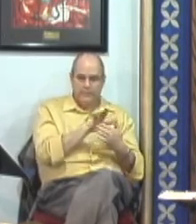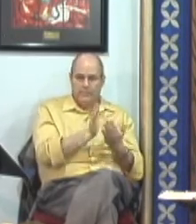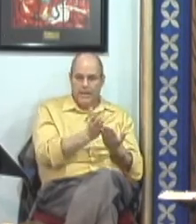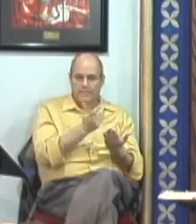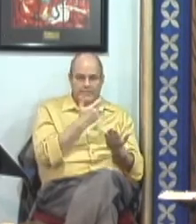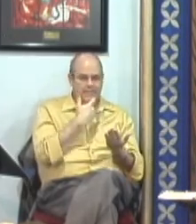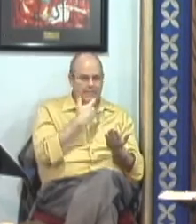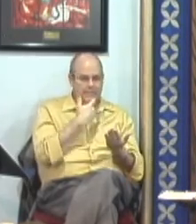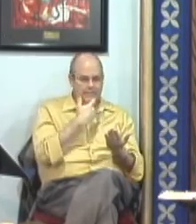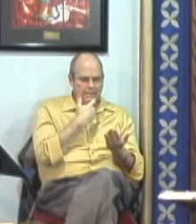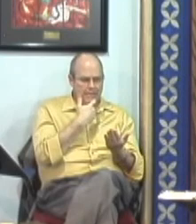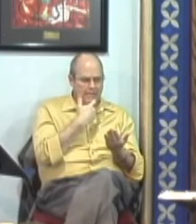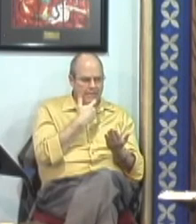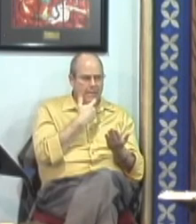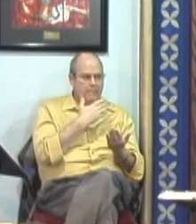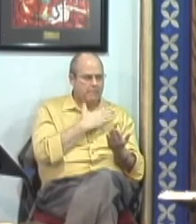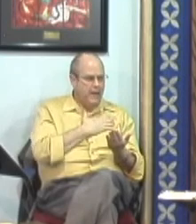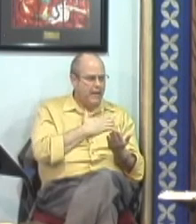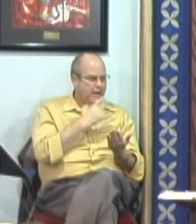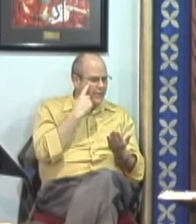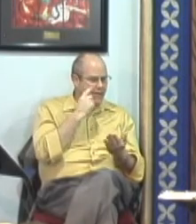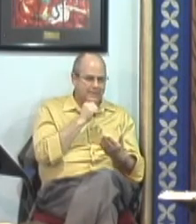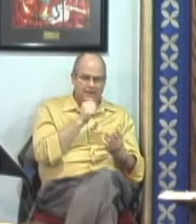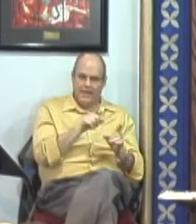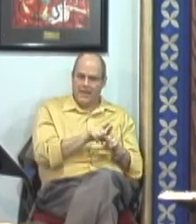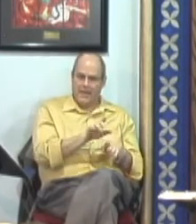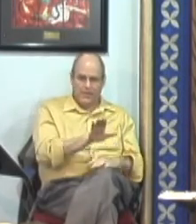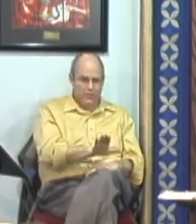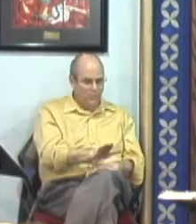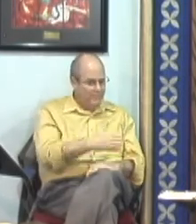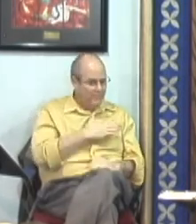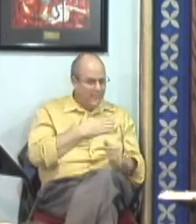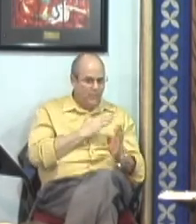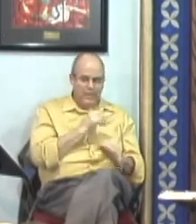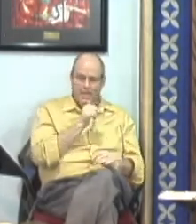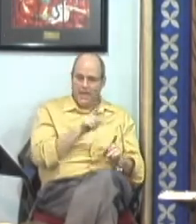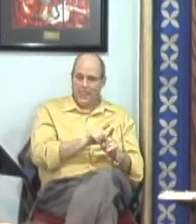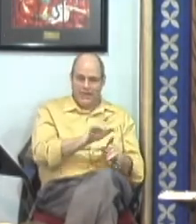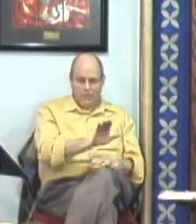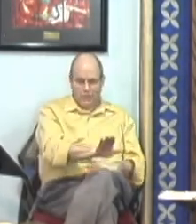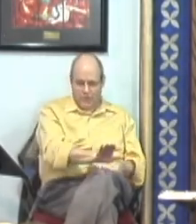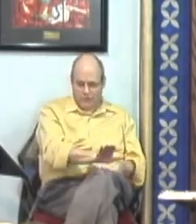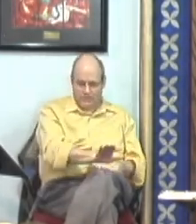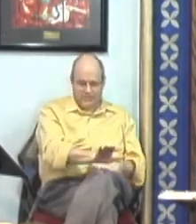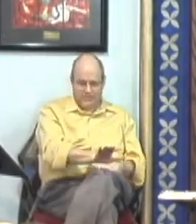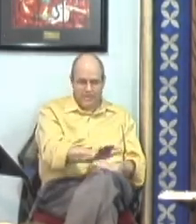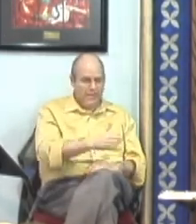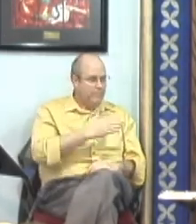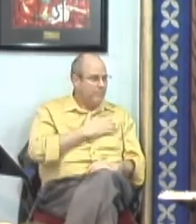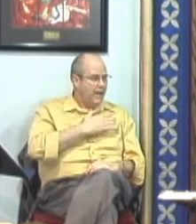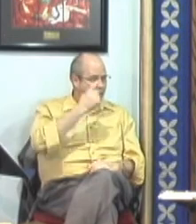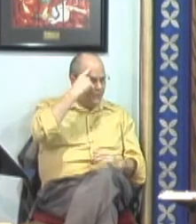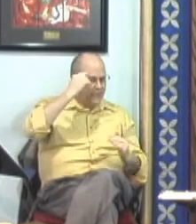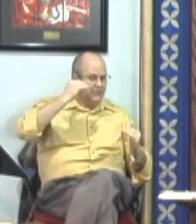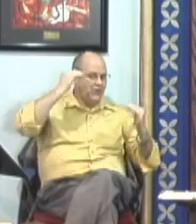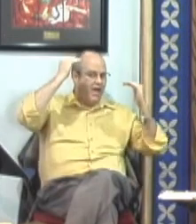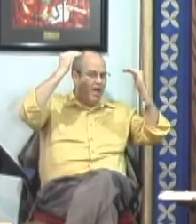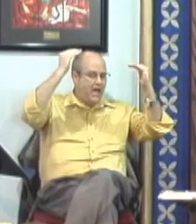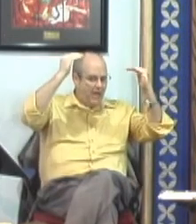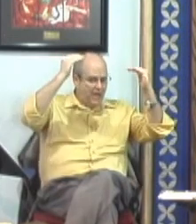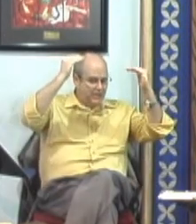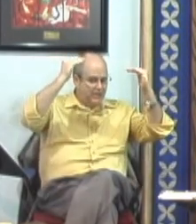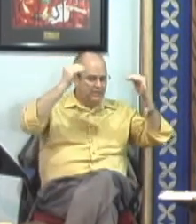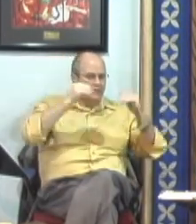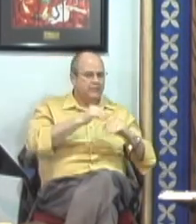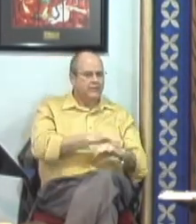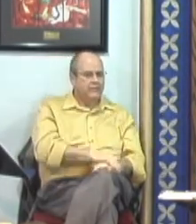verse where God said to Isaiah, my thoughts are not like your thoughts. My ways are not like your ways, right? My thoughts are higher than yours as the heavens are